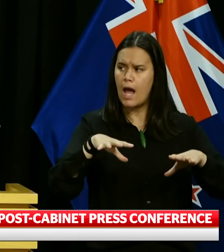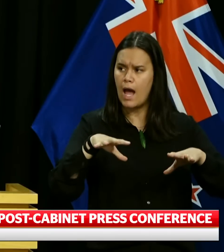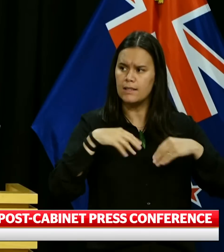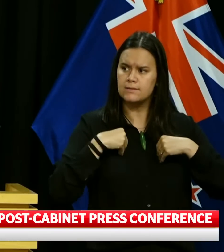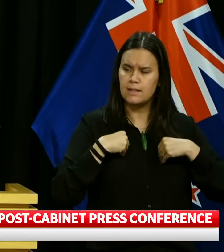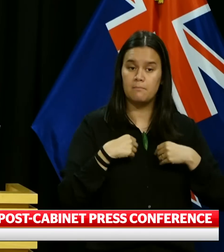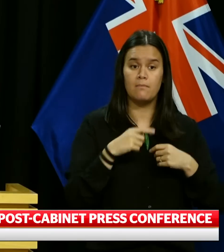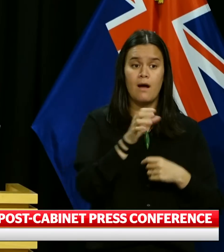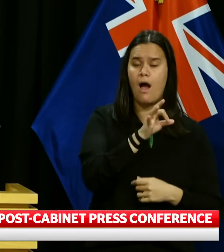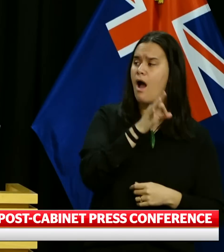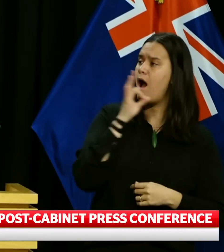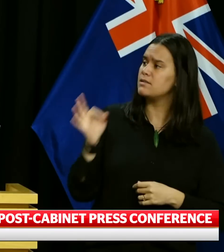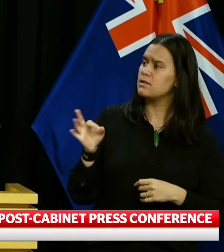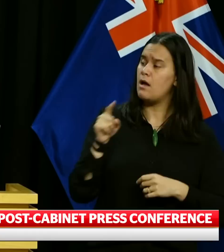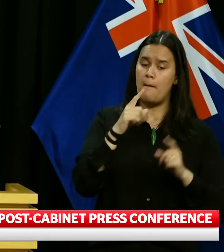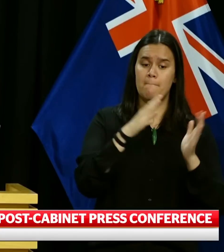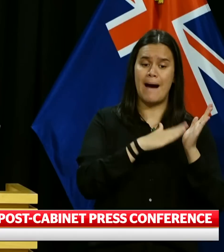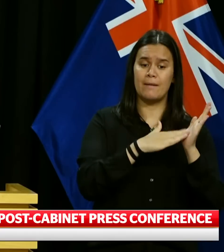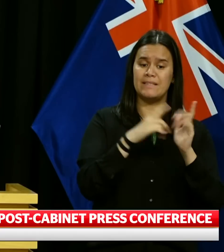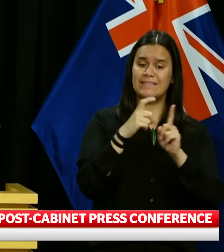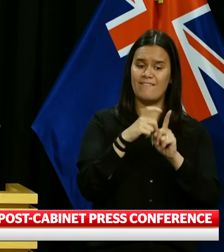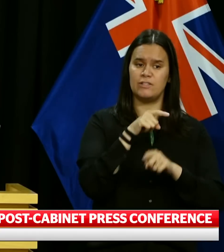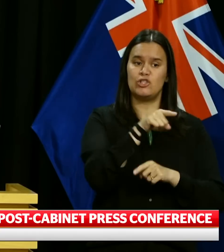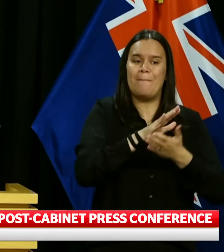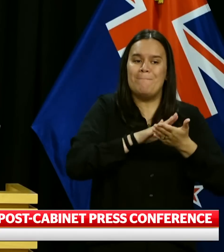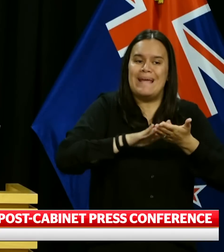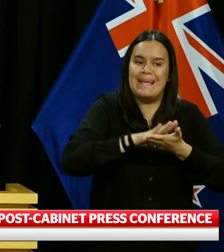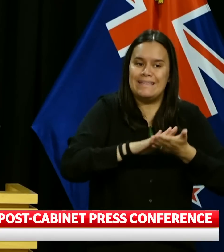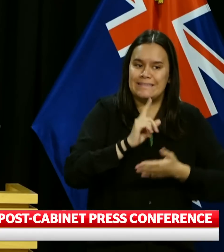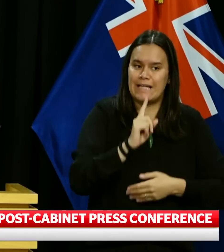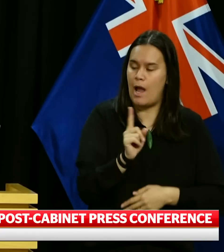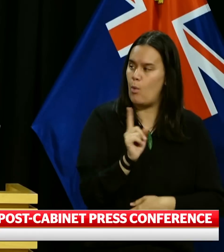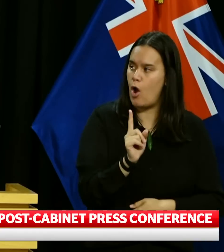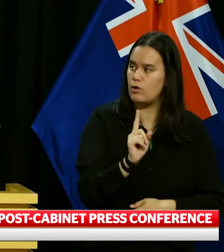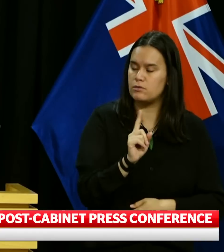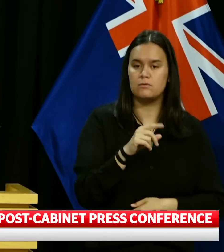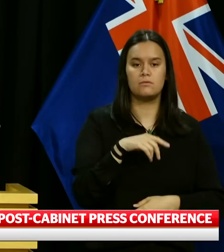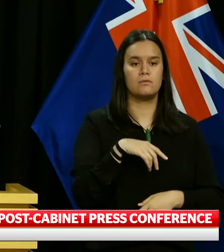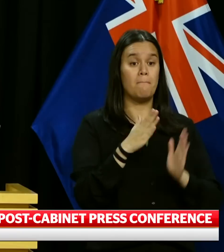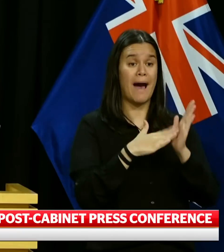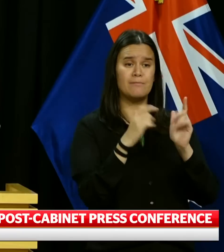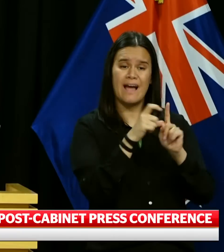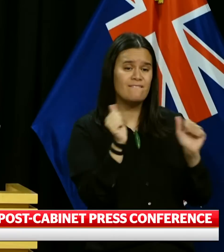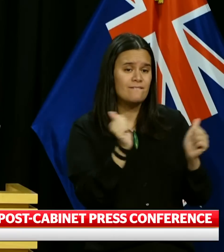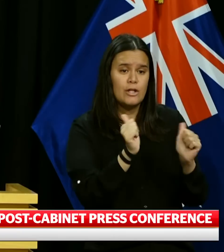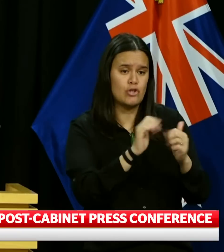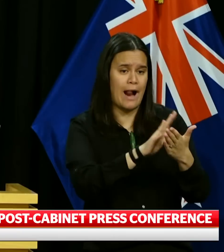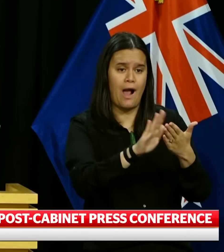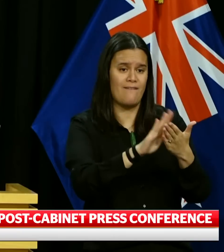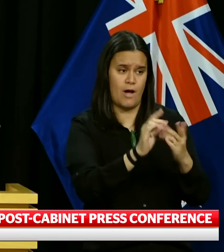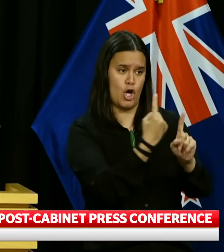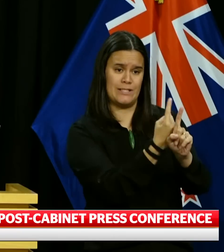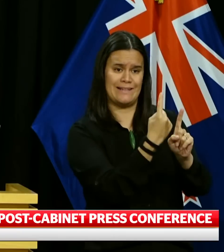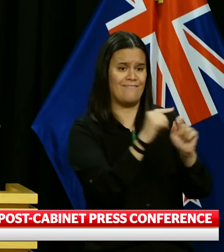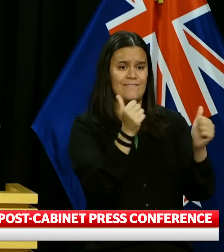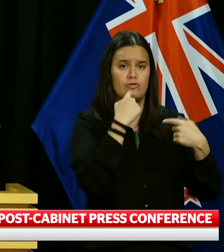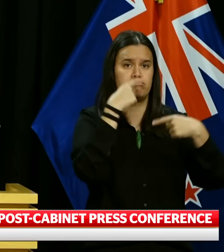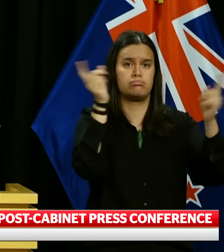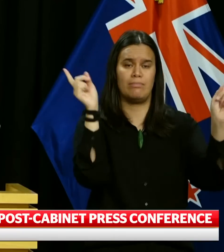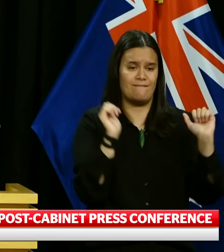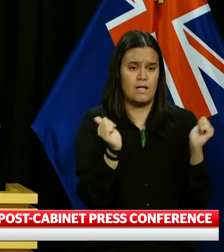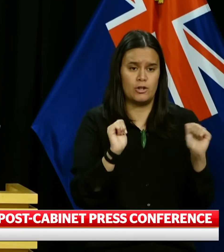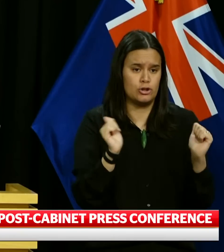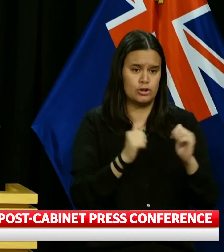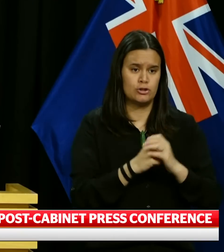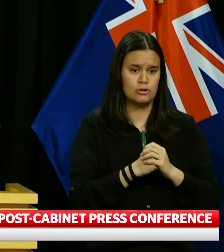was intending to say, please. What was that? What was she intending Well, to say? she's issued a clarifying statement. I think the point that she was trying to make was that the